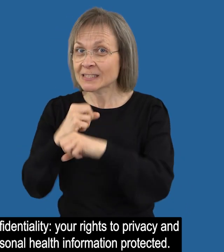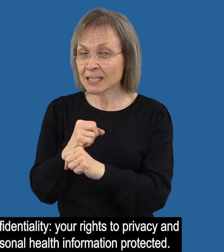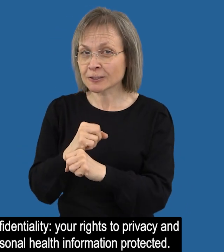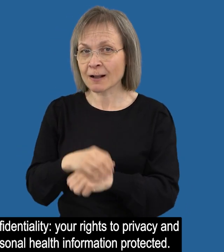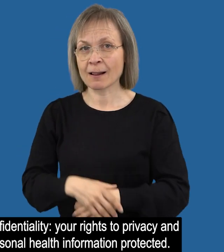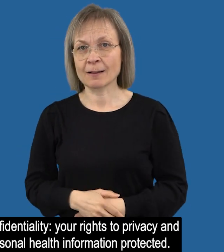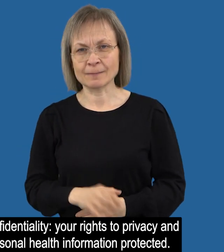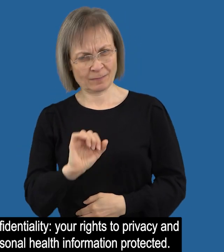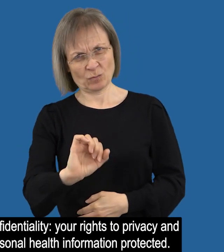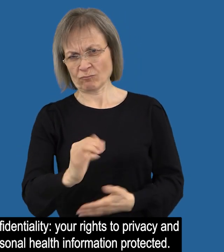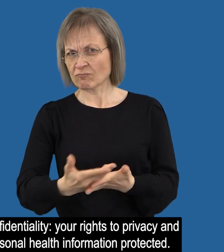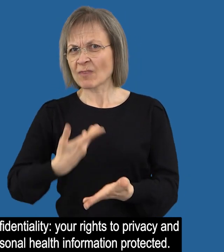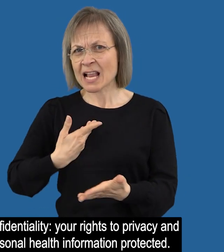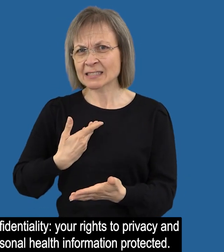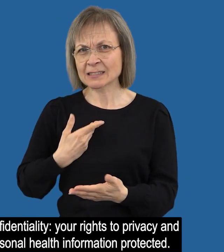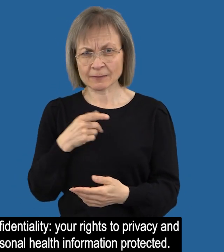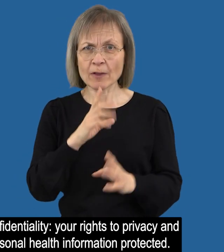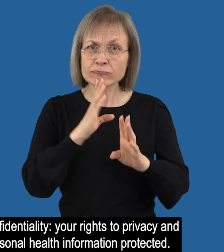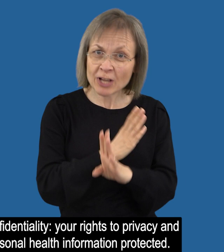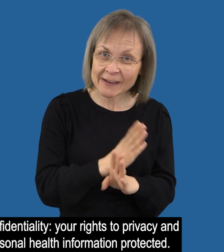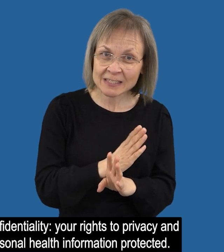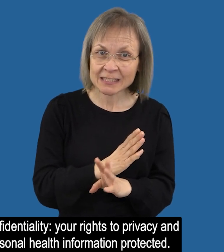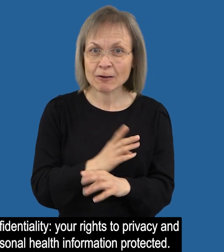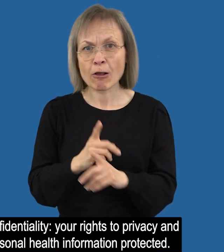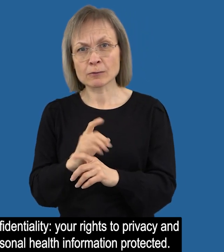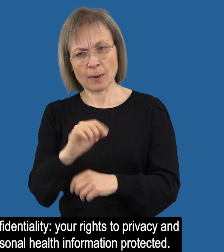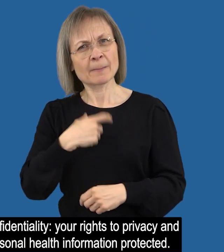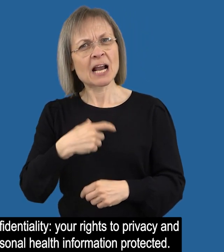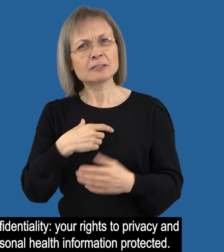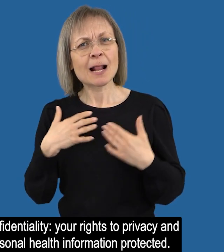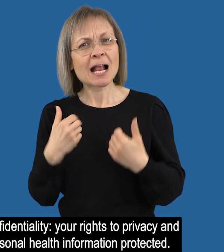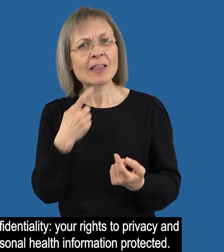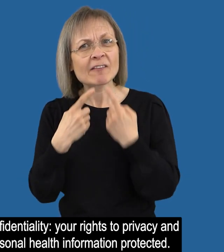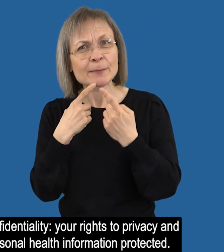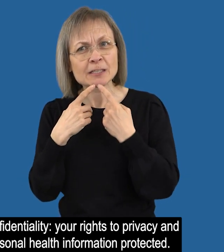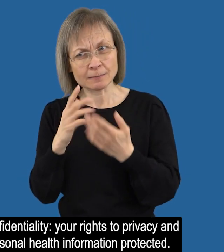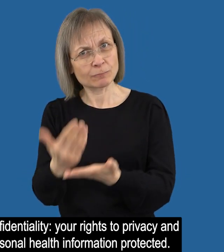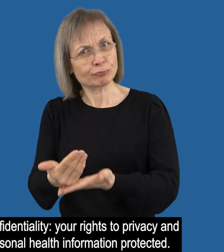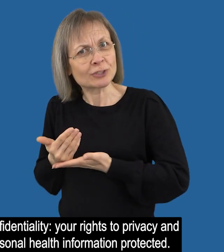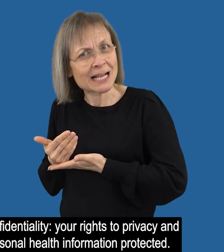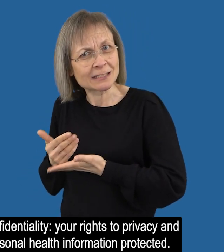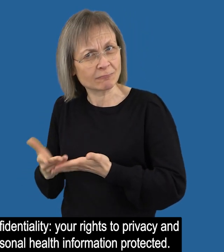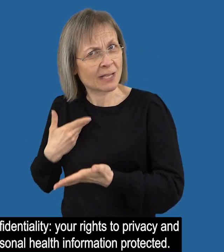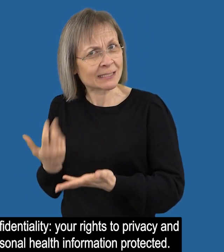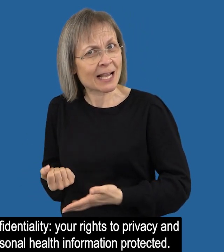Privacy and confidentiality, your rights to privacy and to have your personal health information protected.